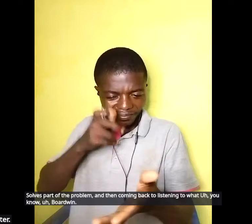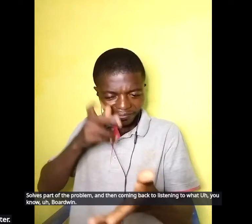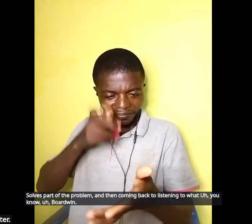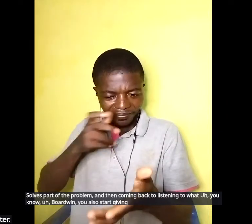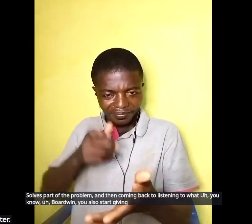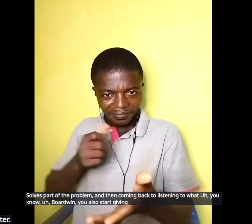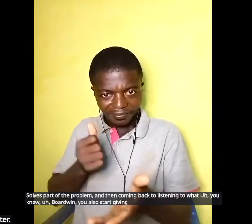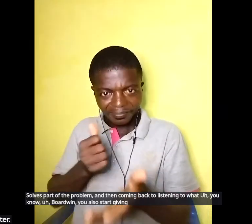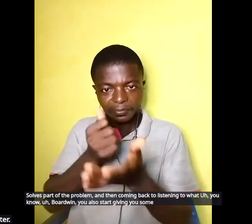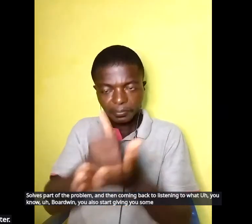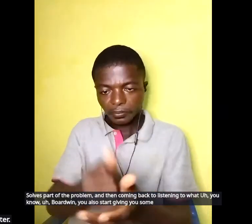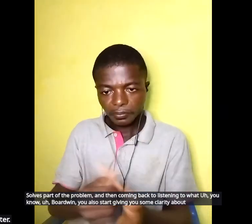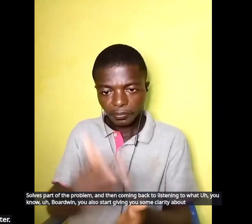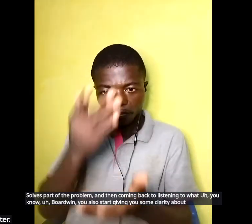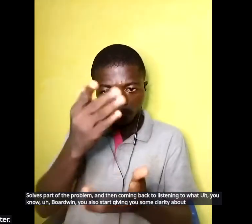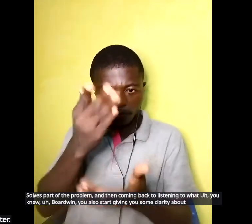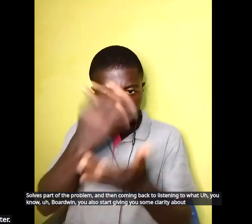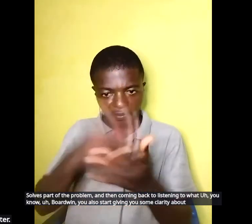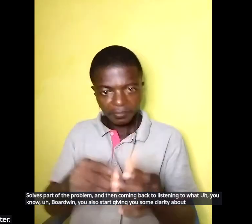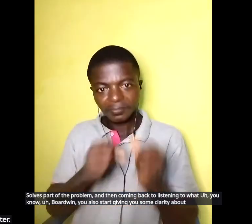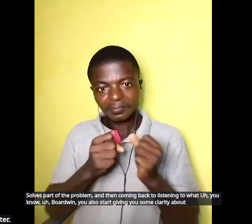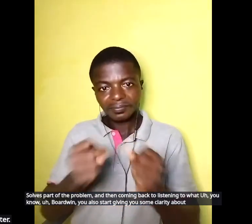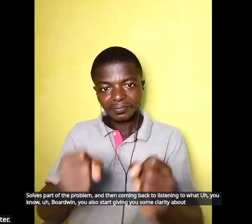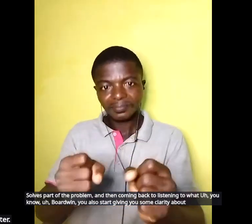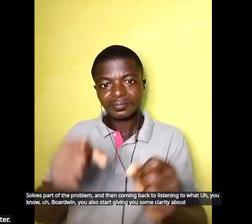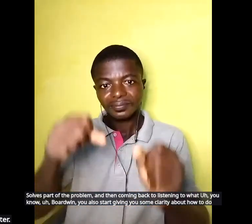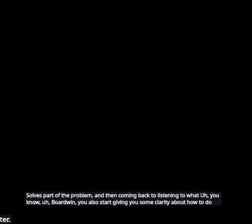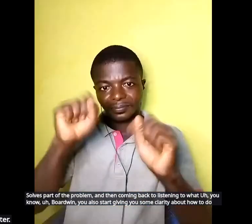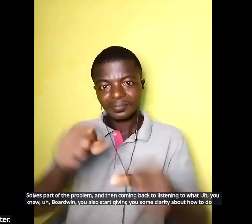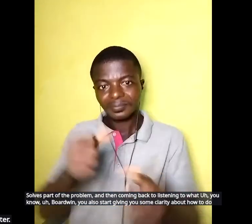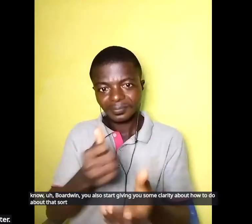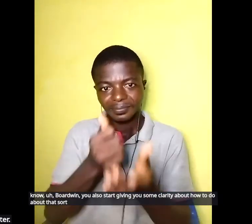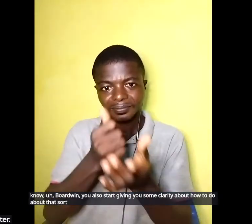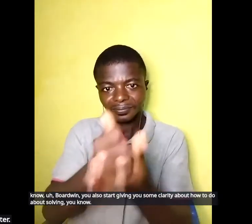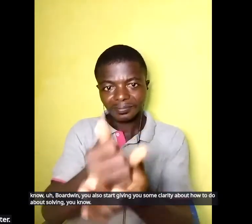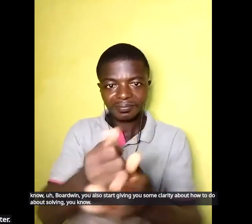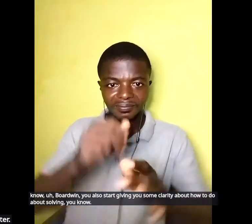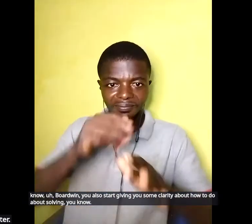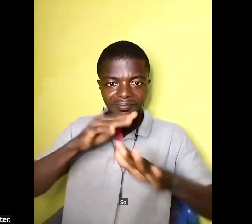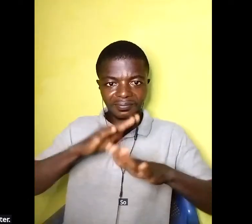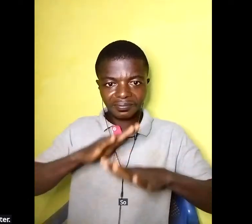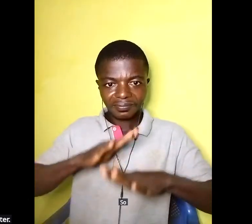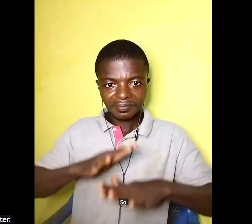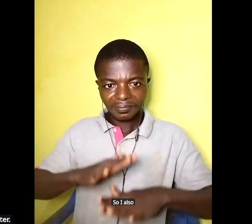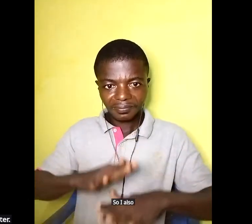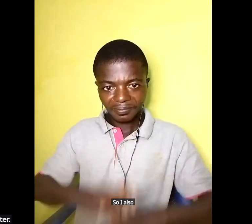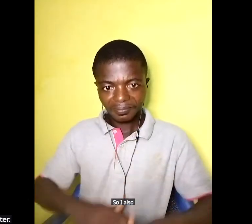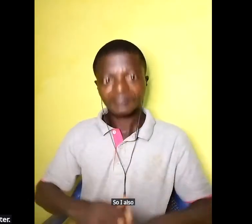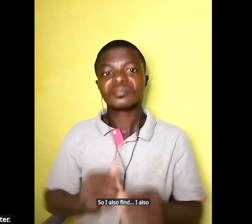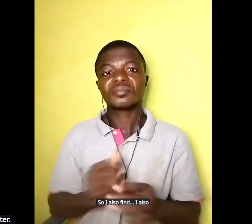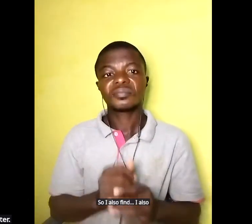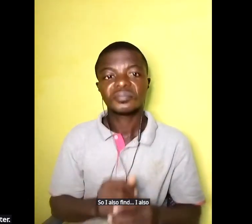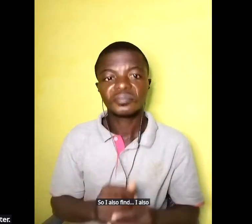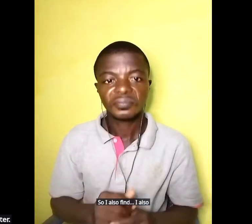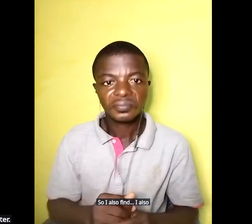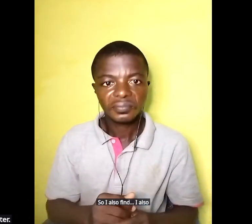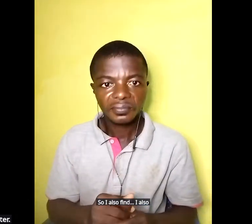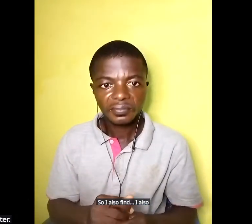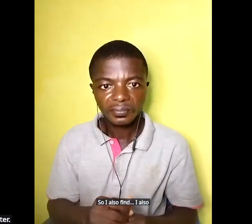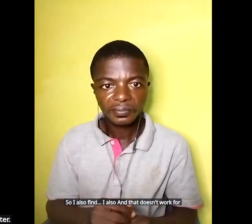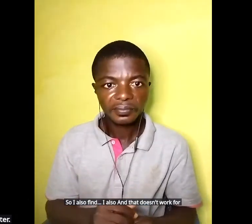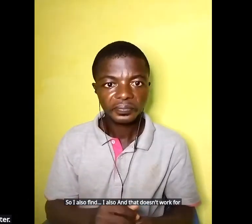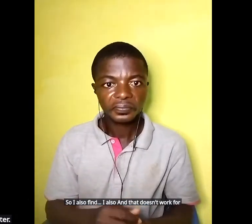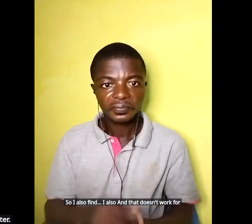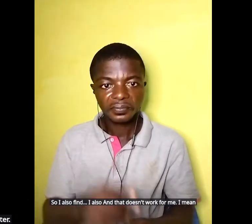you some clarity about how to go about solving. So it has also worked for me.